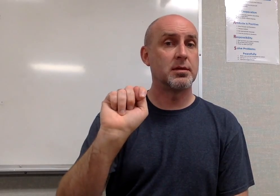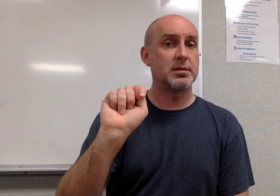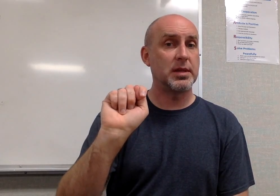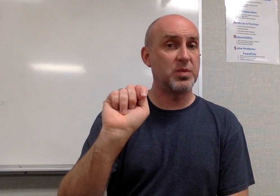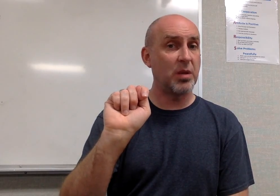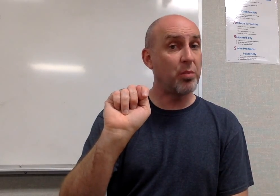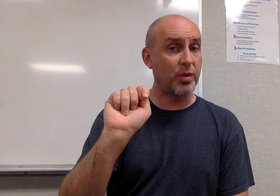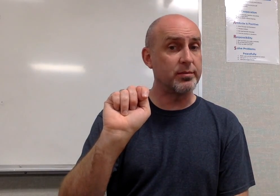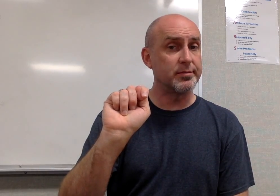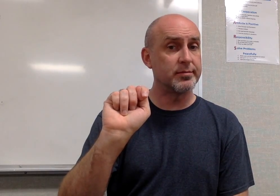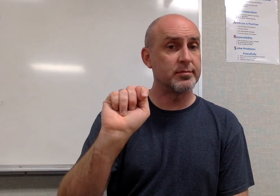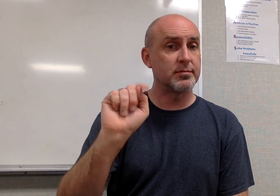September.